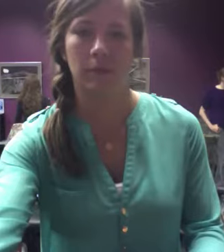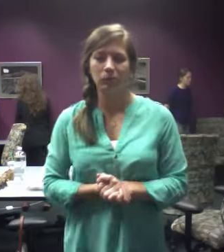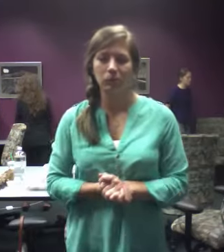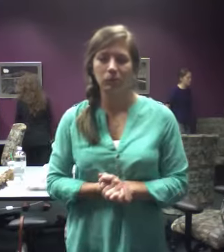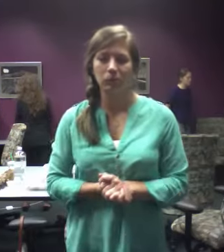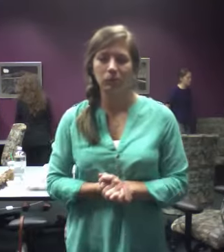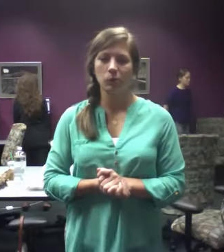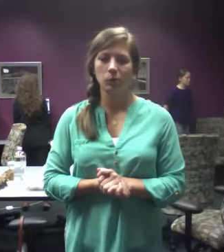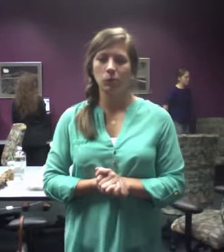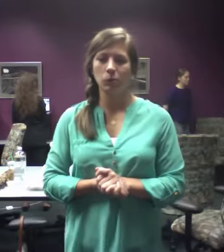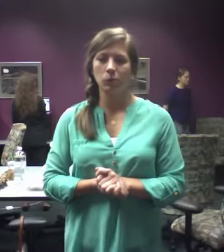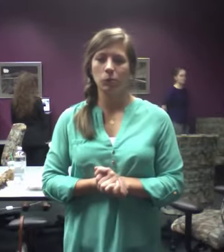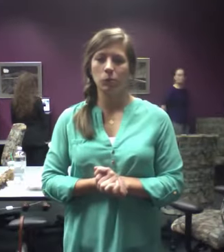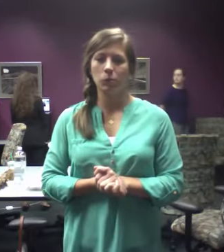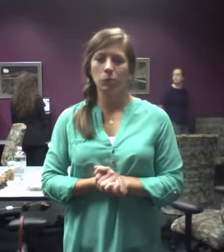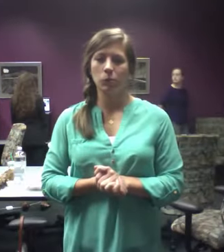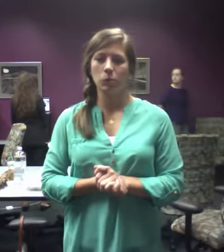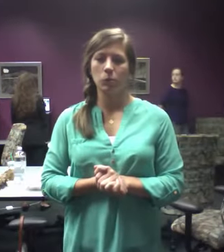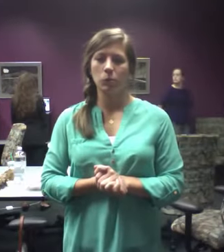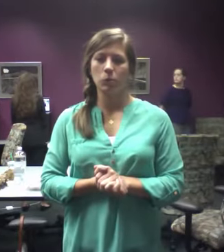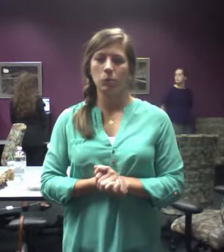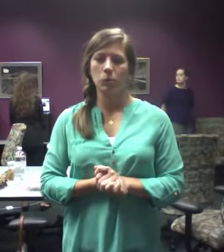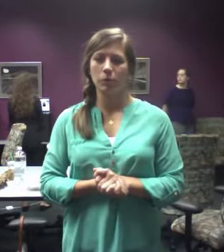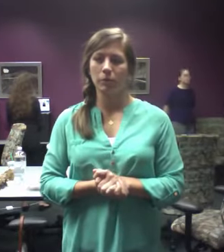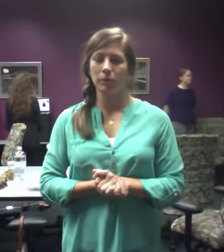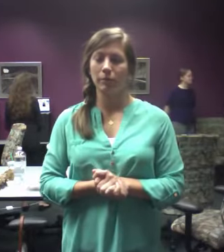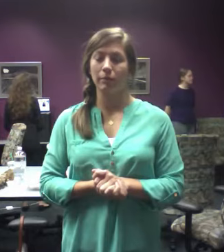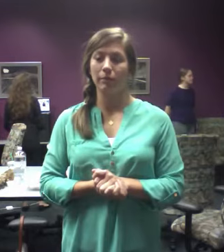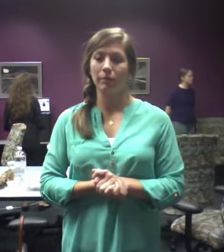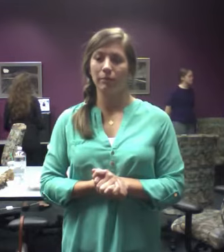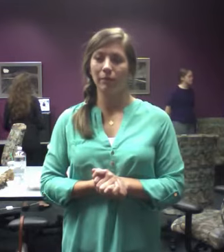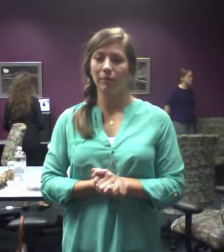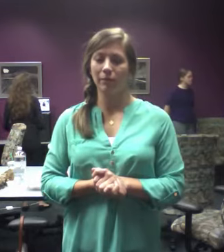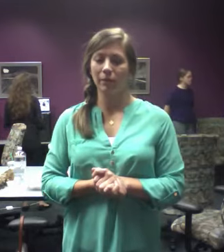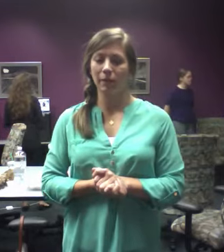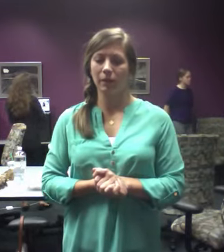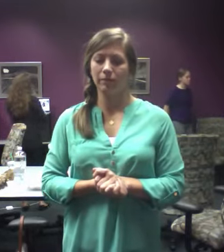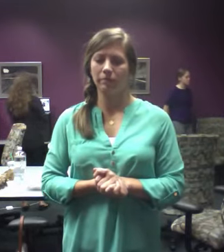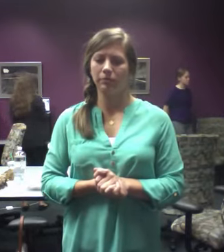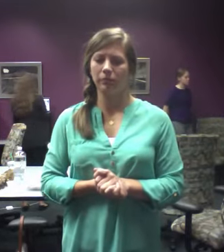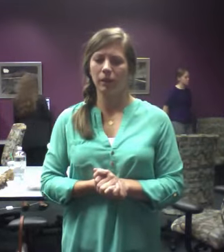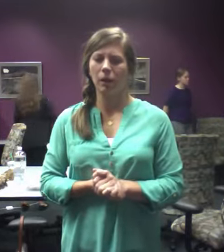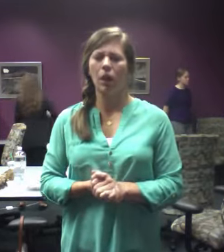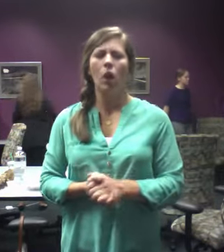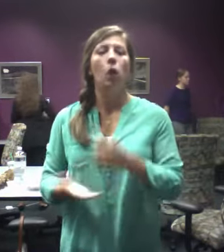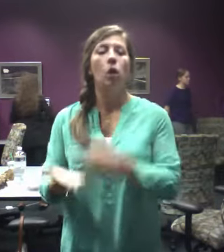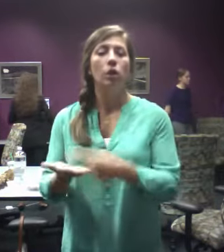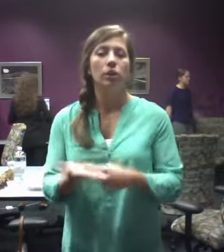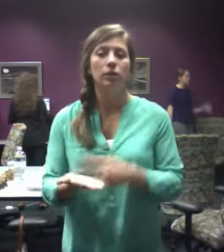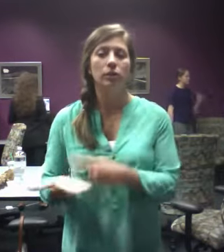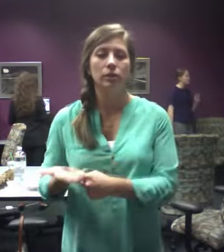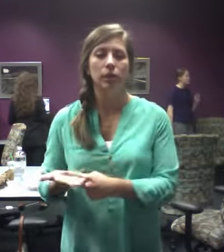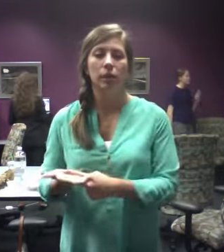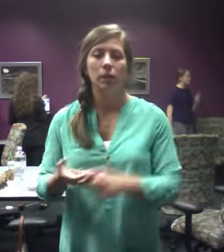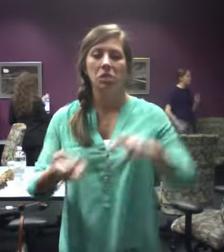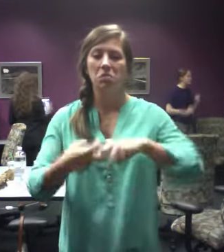All right. We're also going to talk about problems that both sides had right now. So we have the British side, and